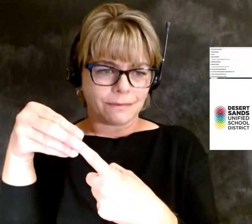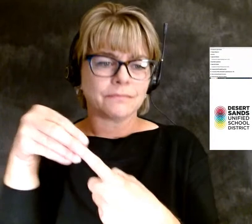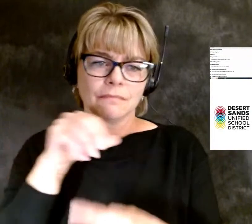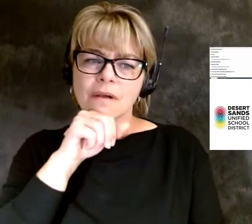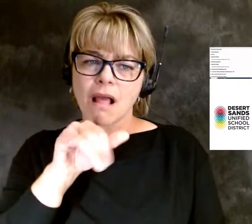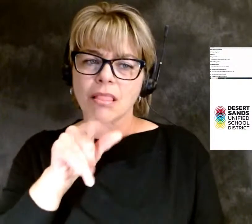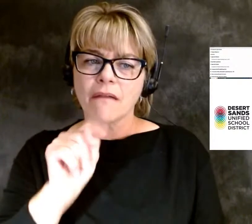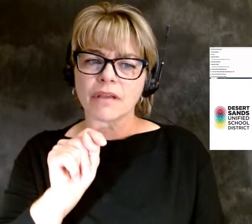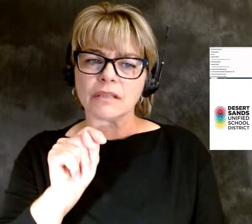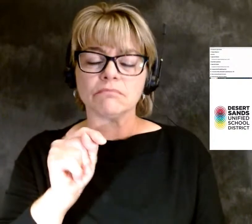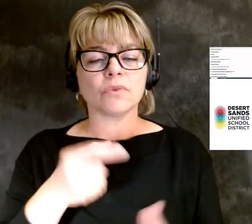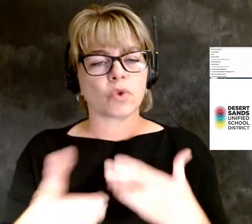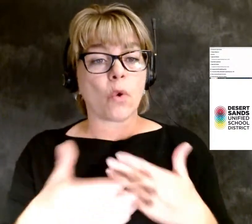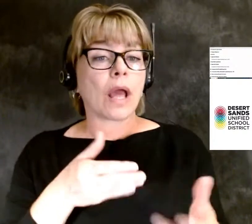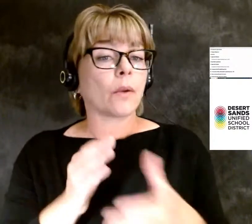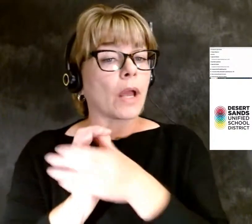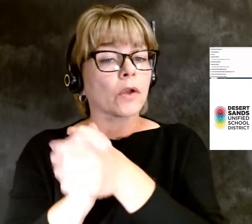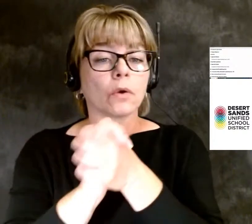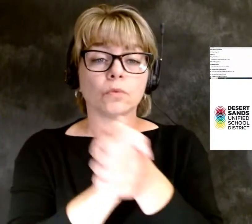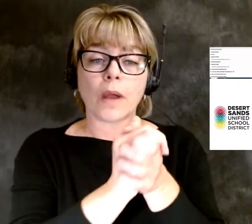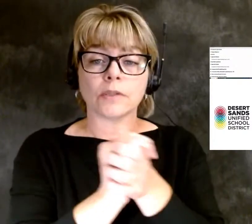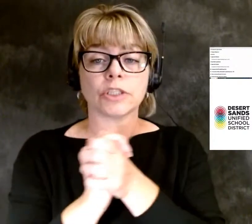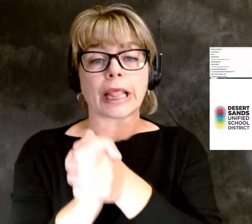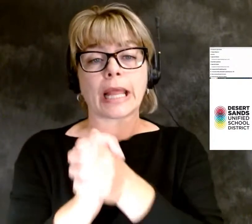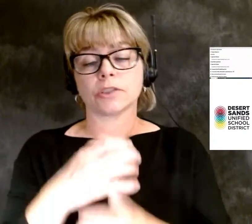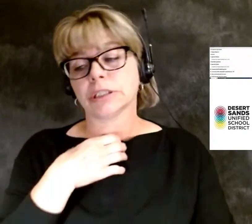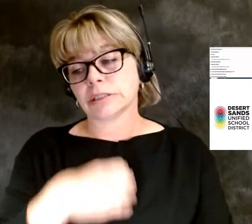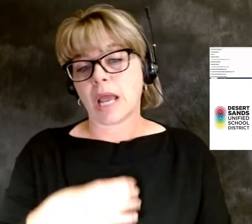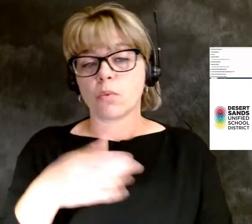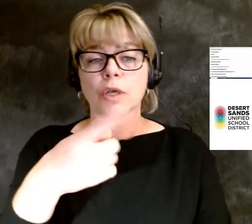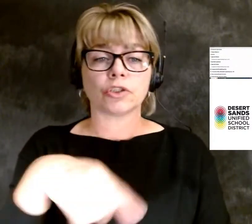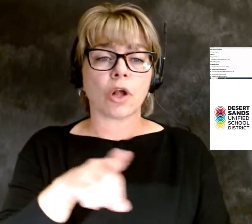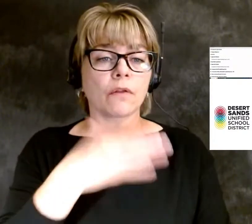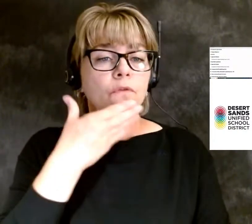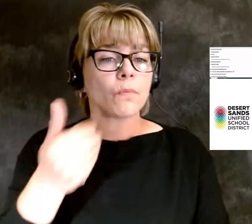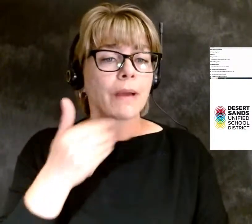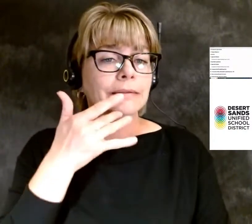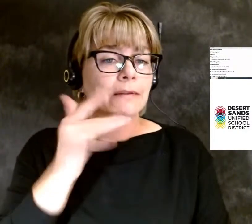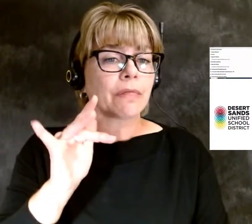anyway, congratulations, and I wish you all the best going forward with your